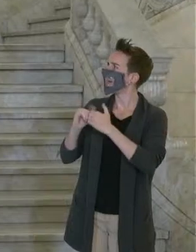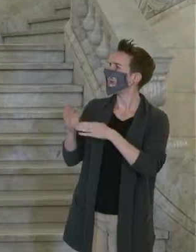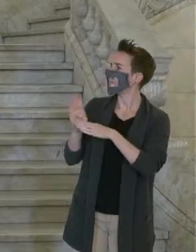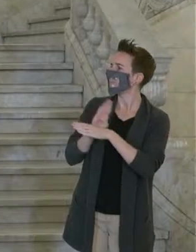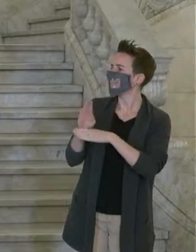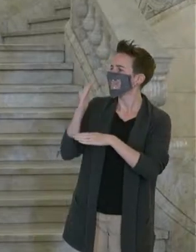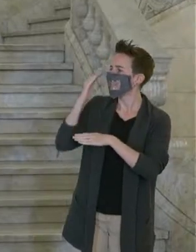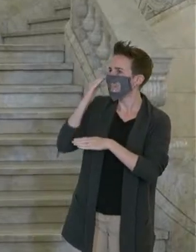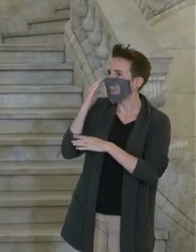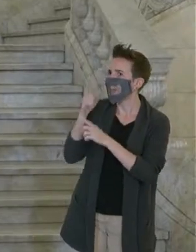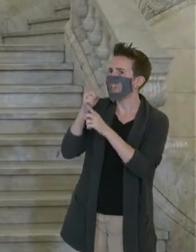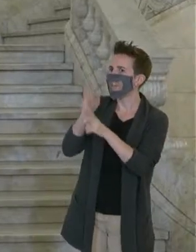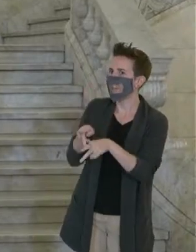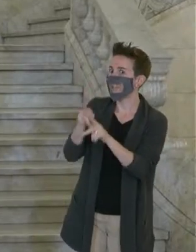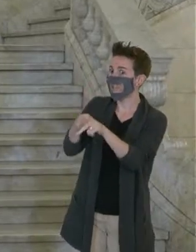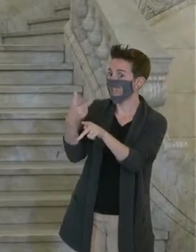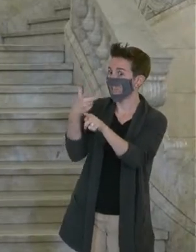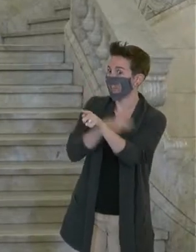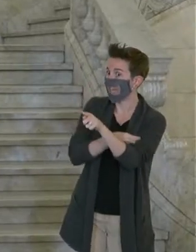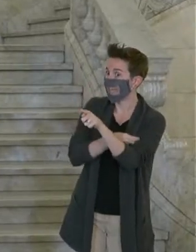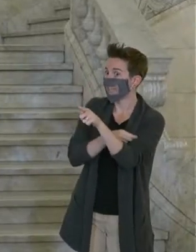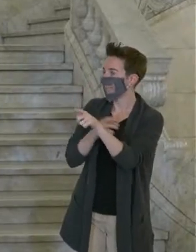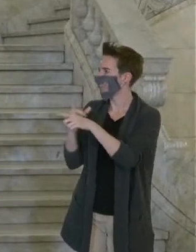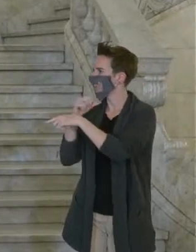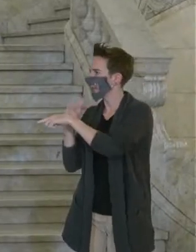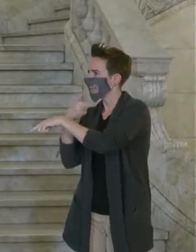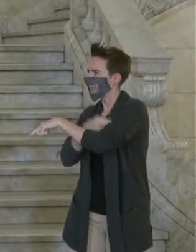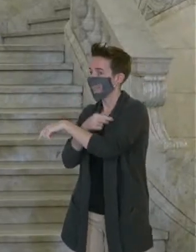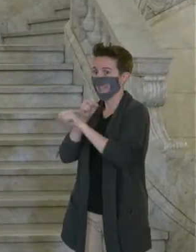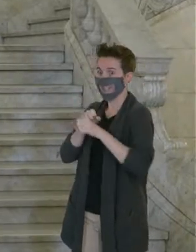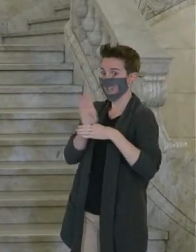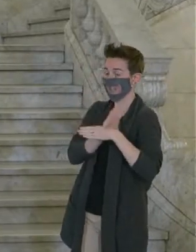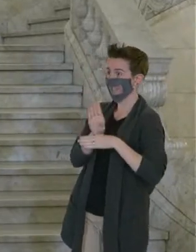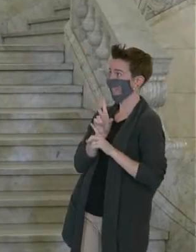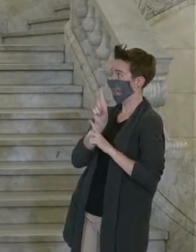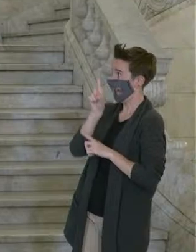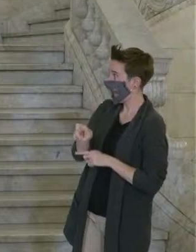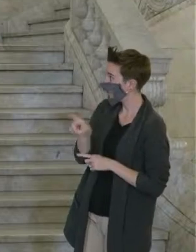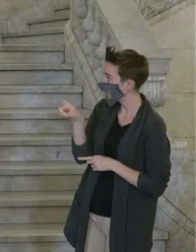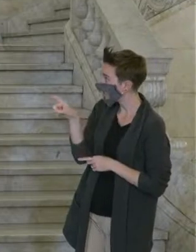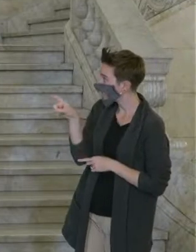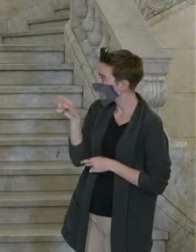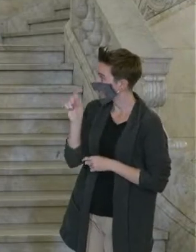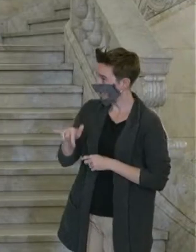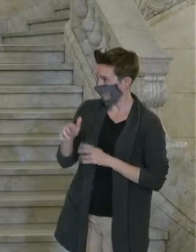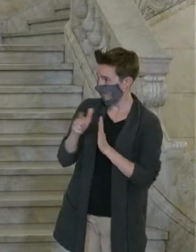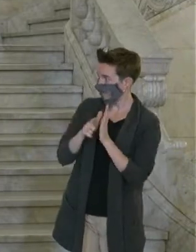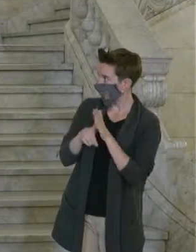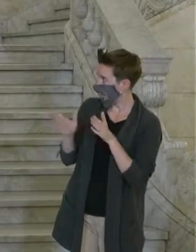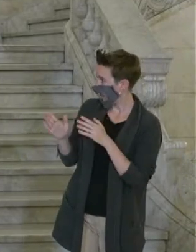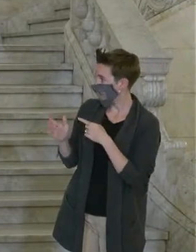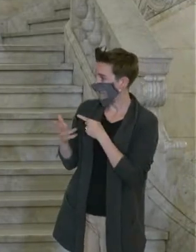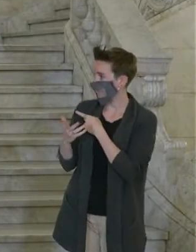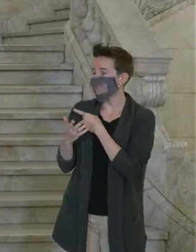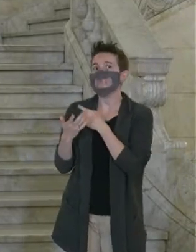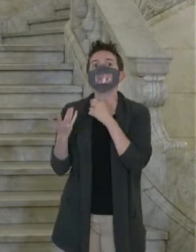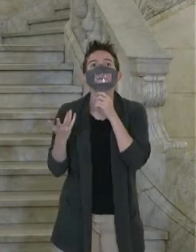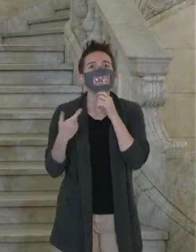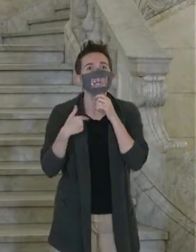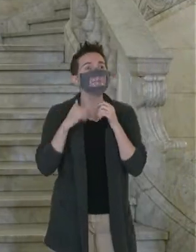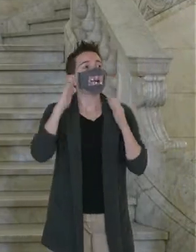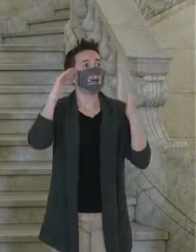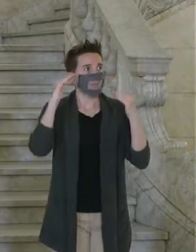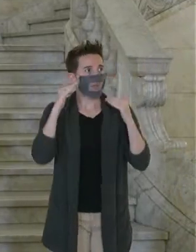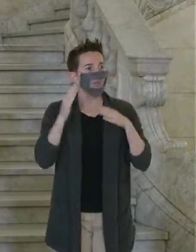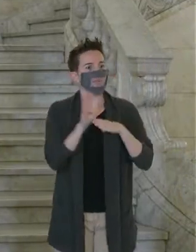who's been vaccinated or not? Are they allowed to ask customers or whoever to be in their building? Well, I would hope